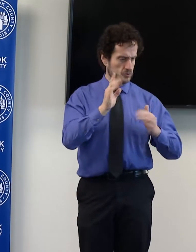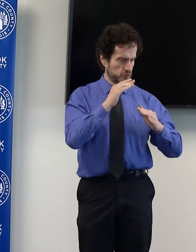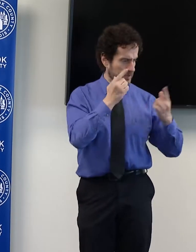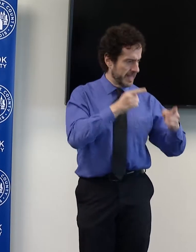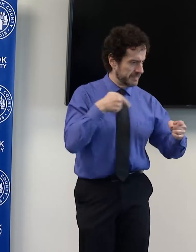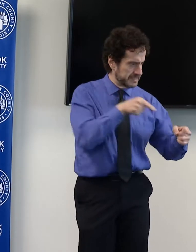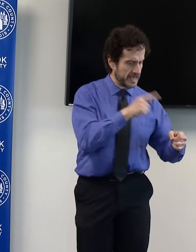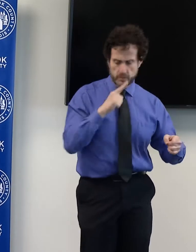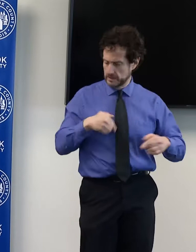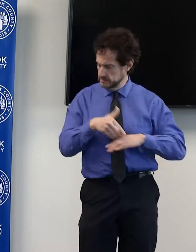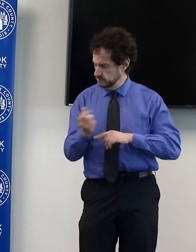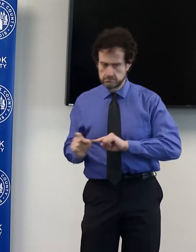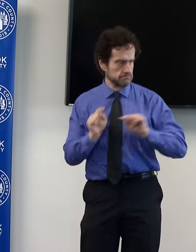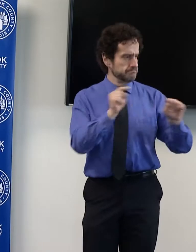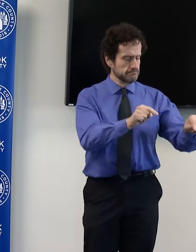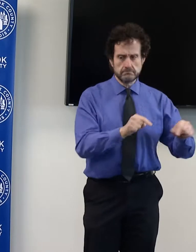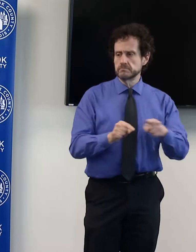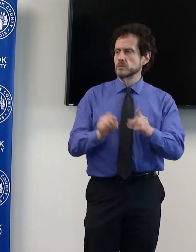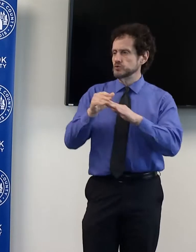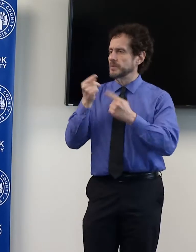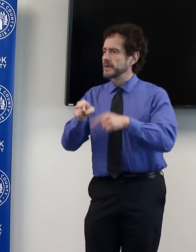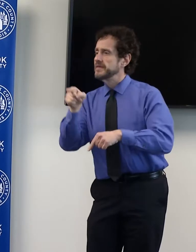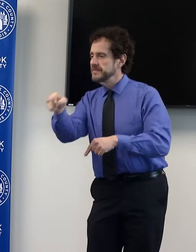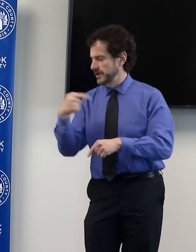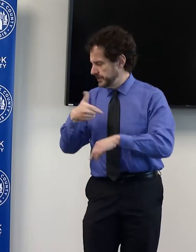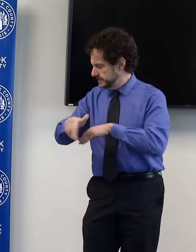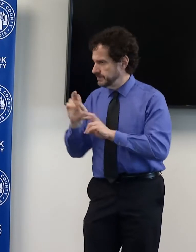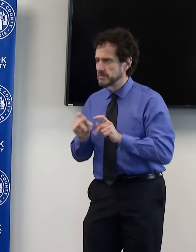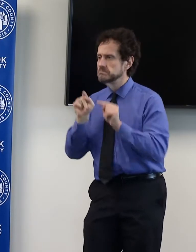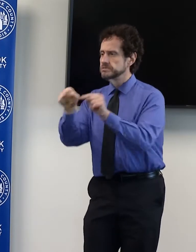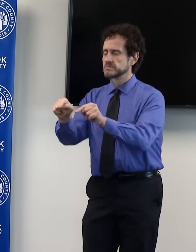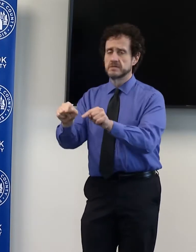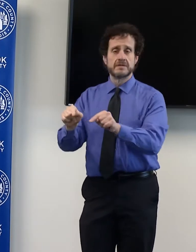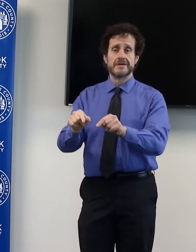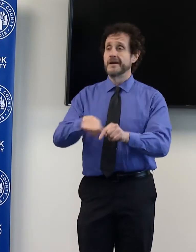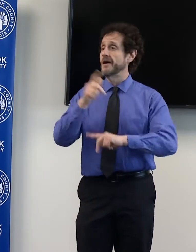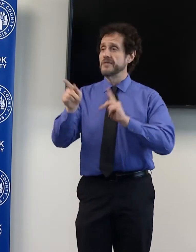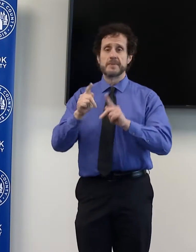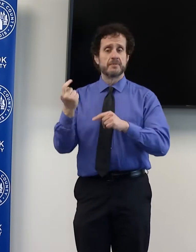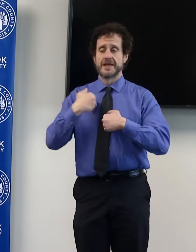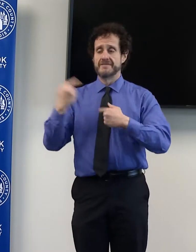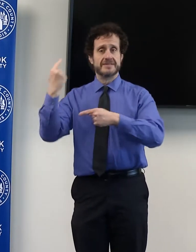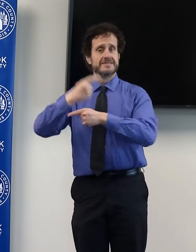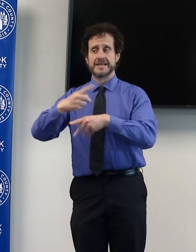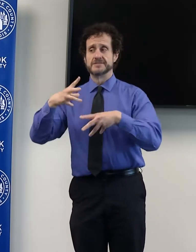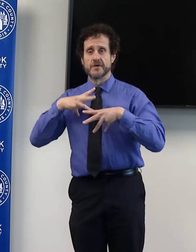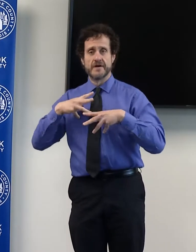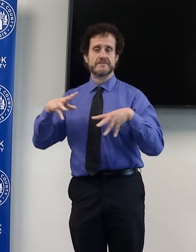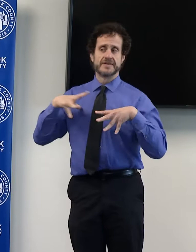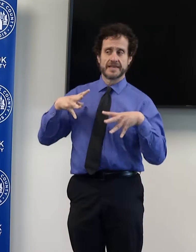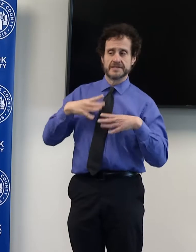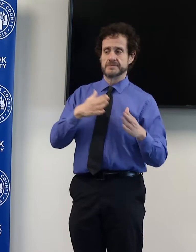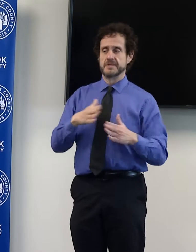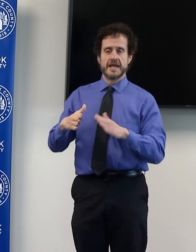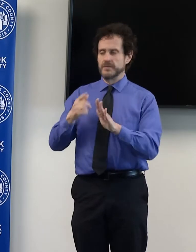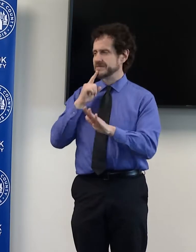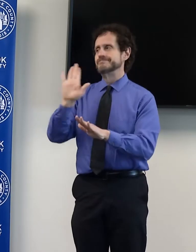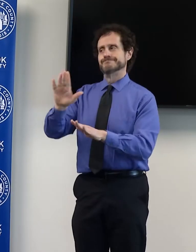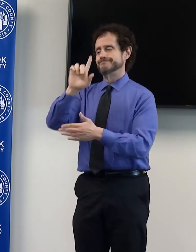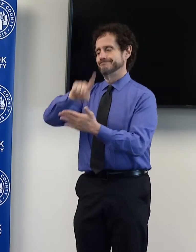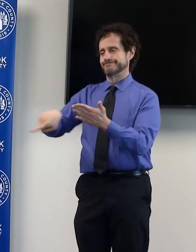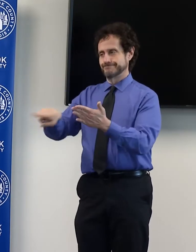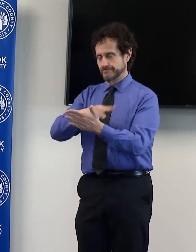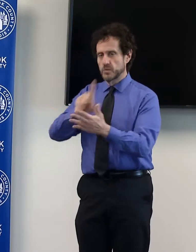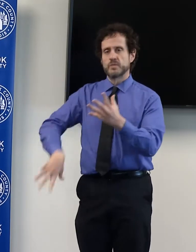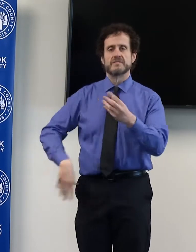who otherwise would be on their days off, vacations, you name it. And so we've added an additional 400 or 500